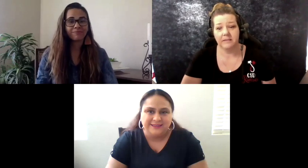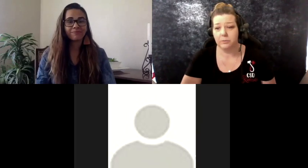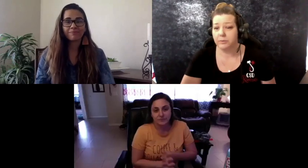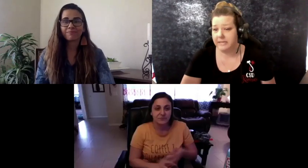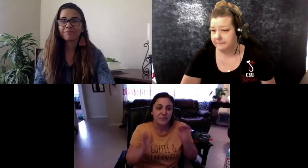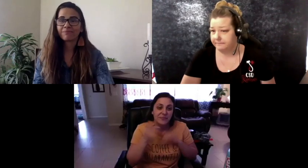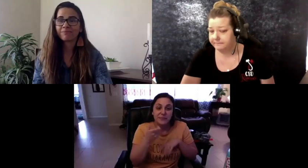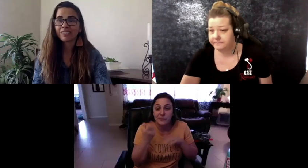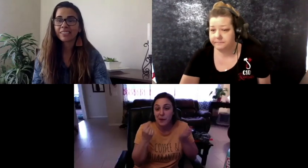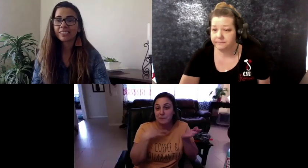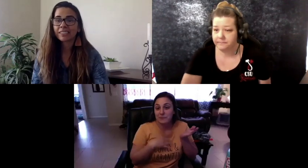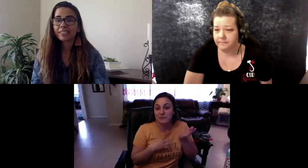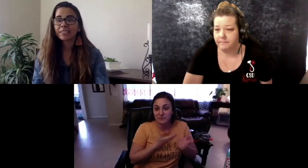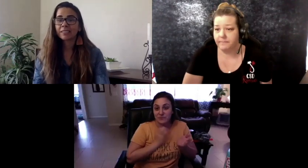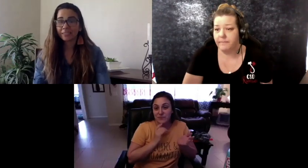So Brittany.